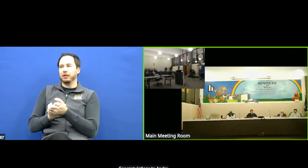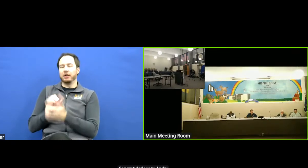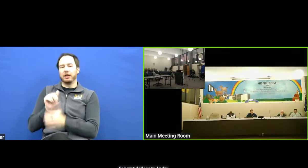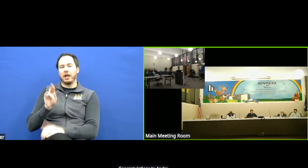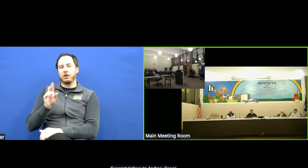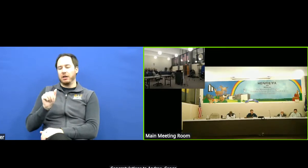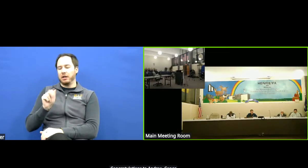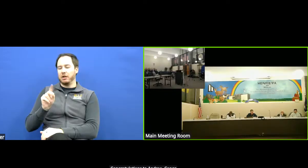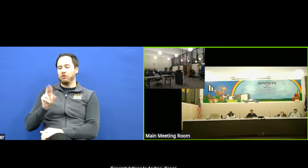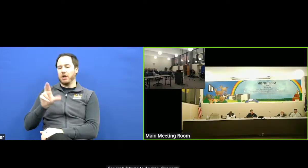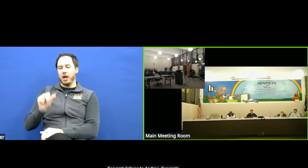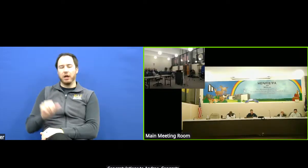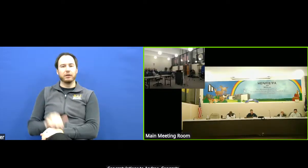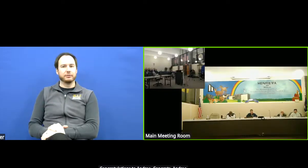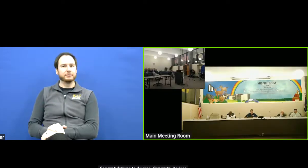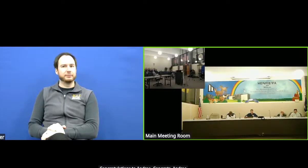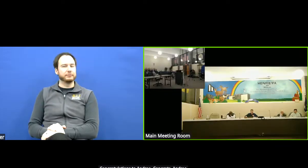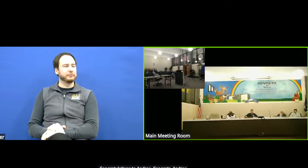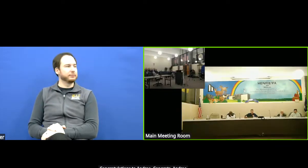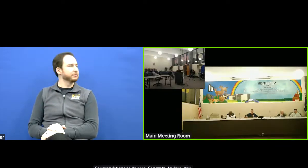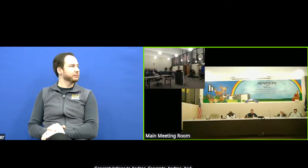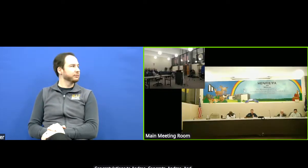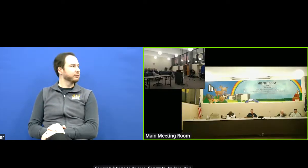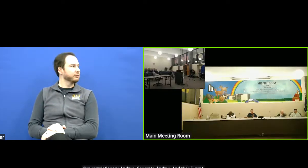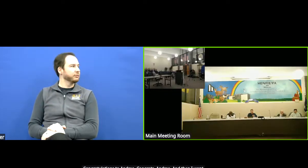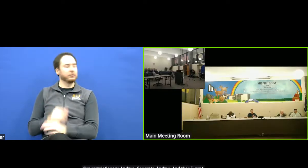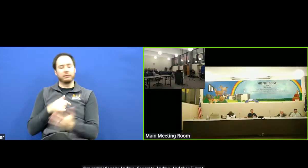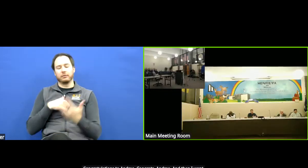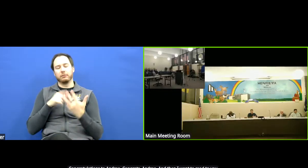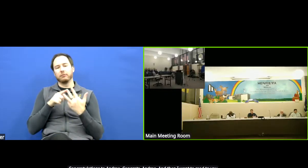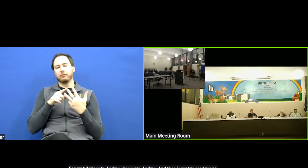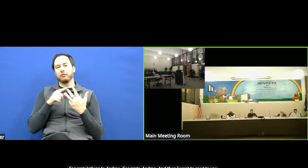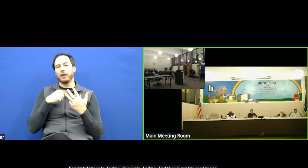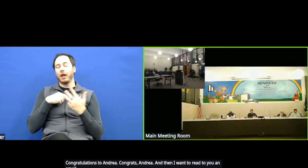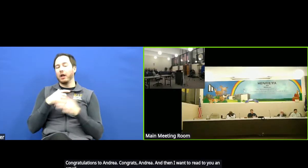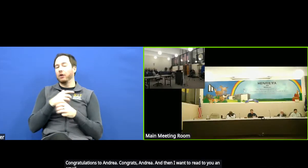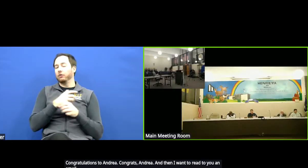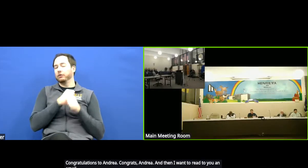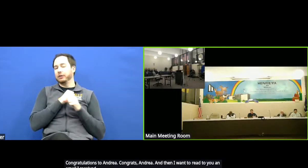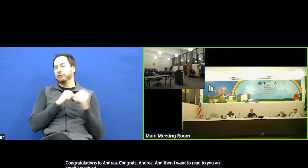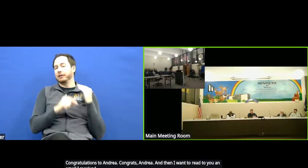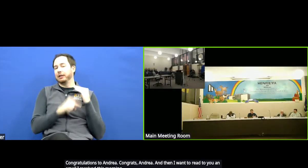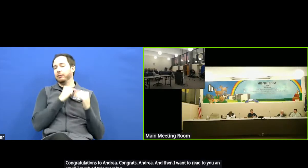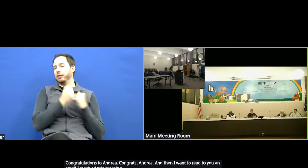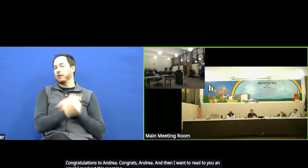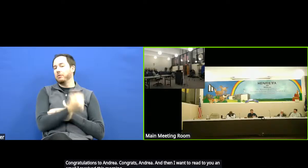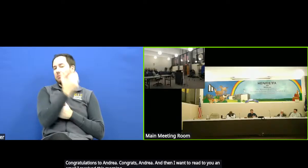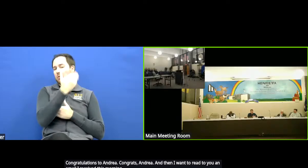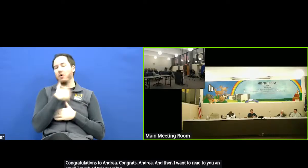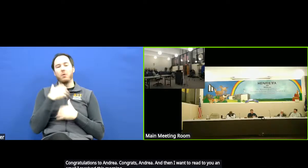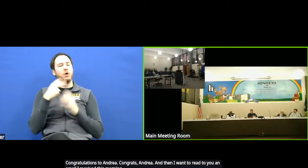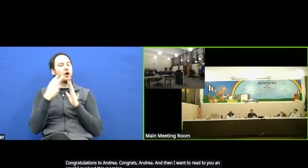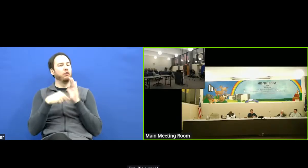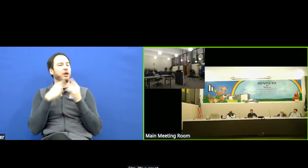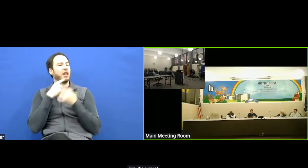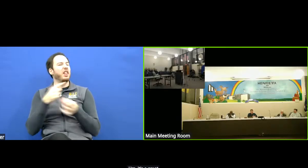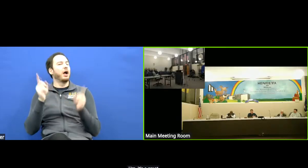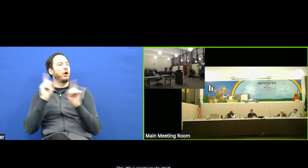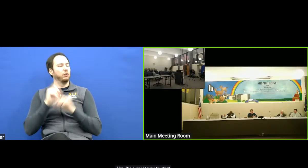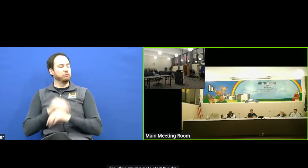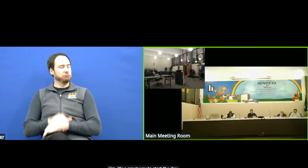Congrats, Andrea. And then I want to read to you an email I received this morning. It's a great way to start the